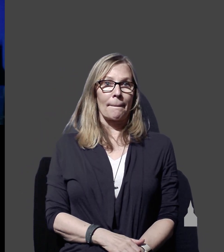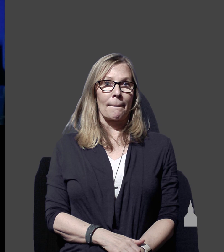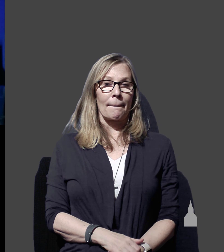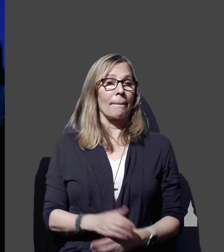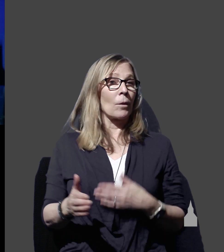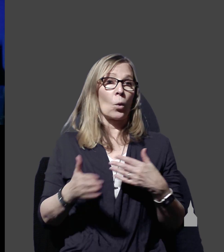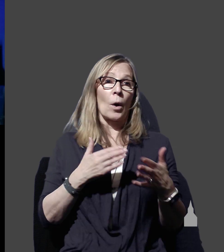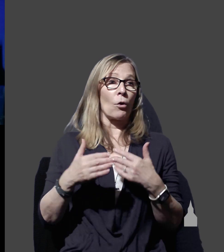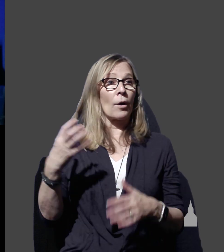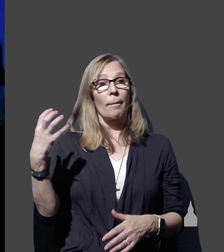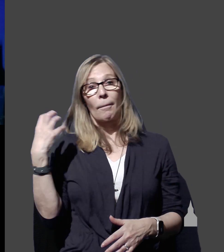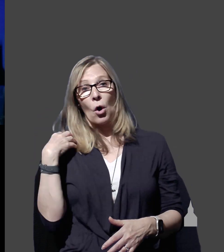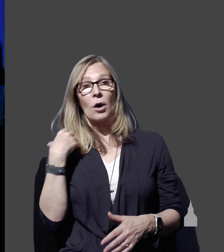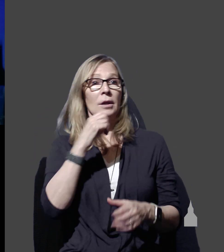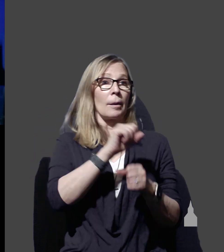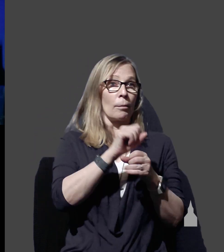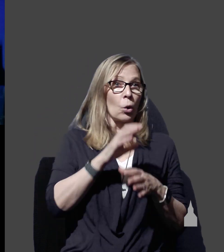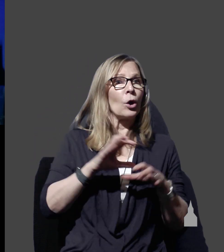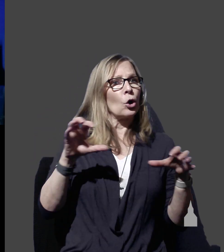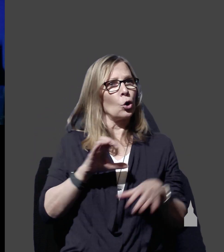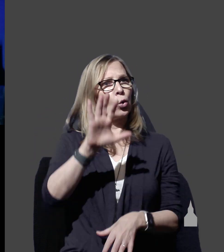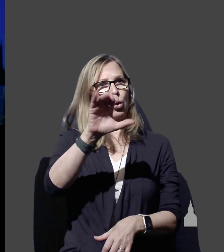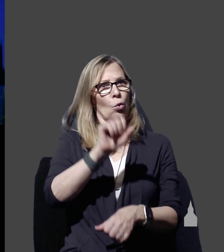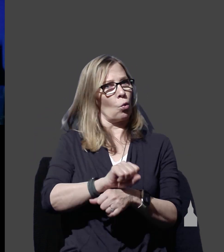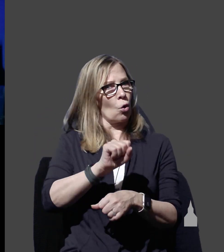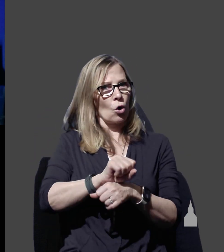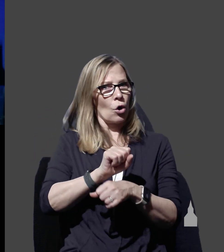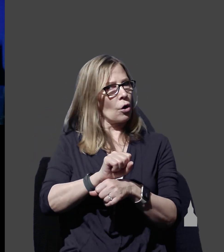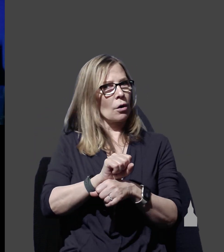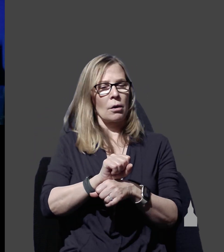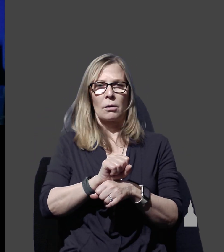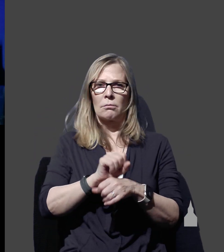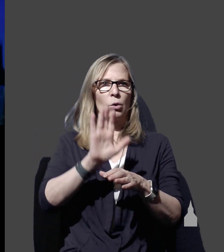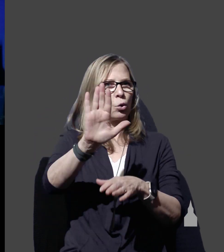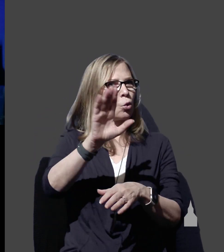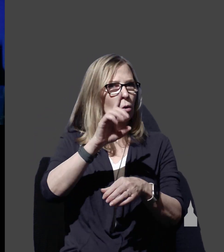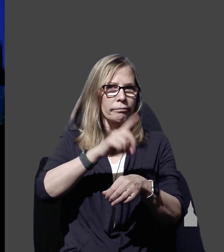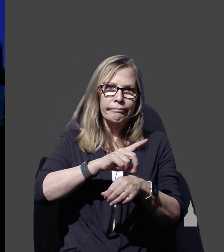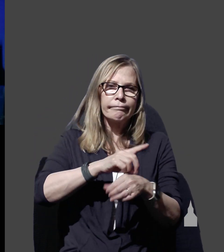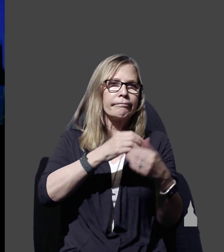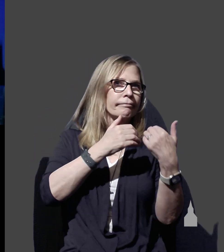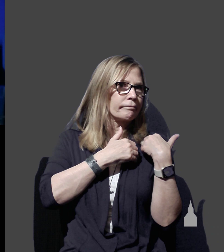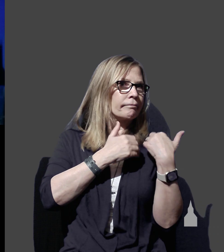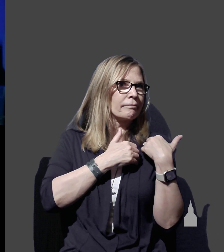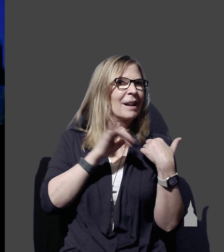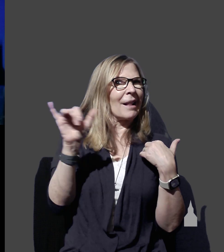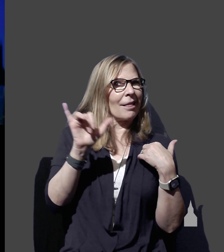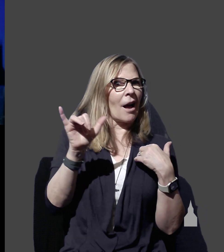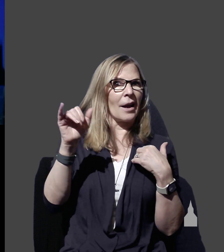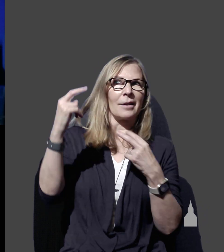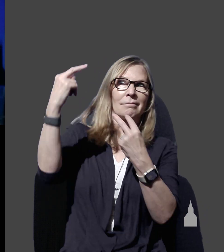Whether you're an employee or an employer, do your work, carry out your responsibilities as unto him.